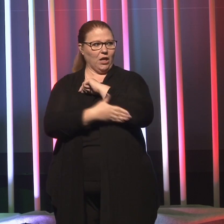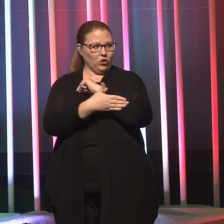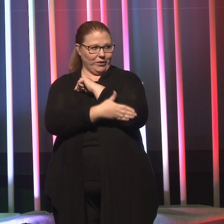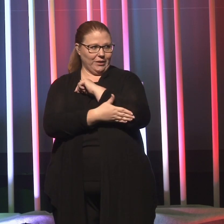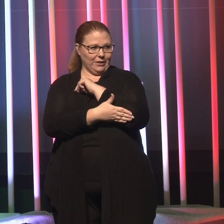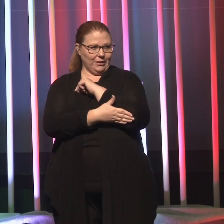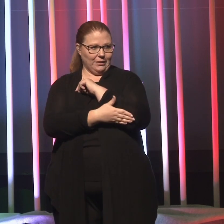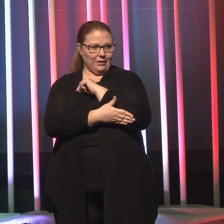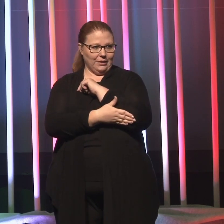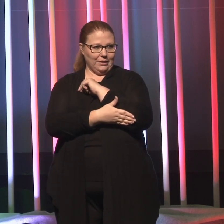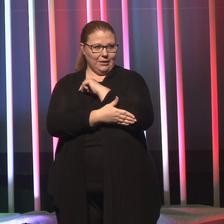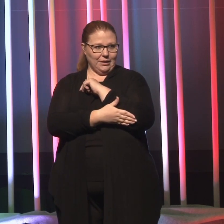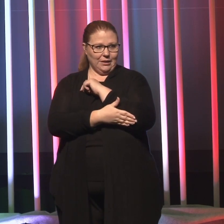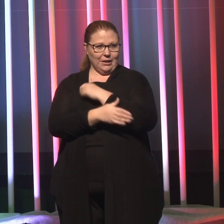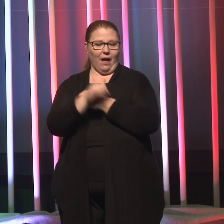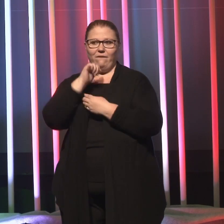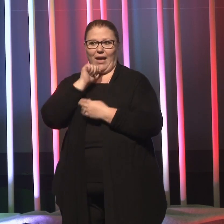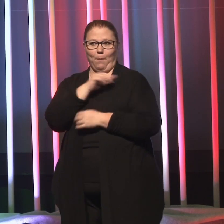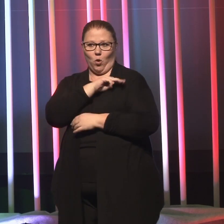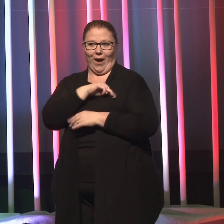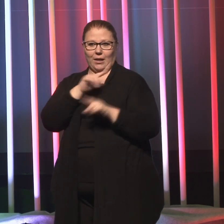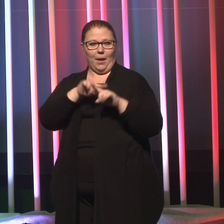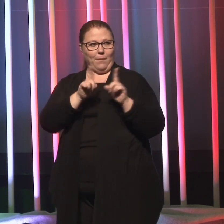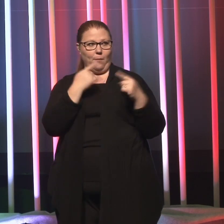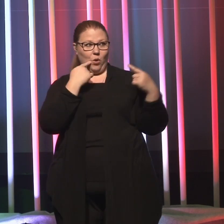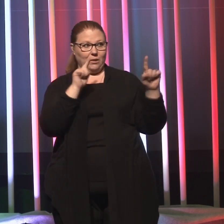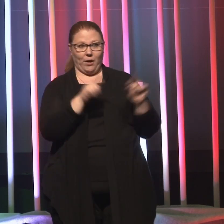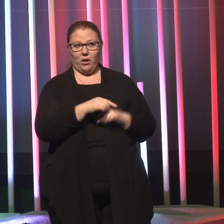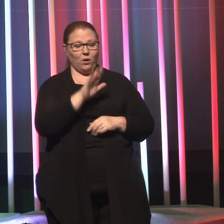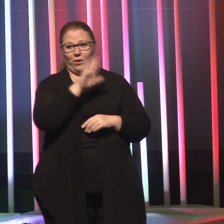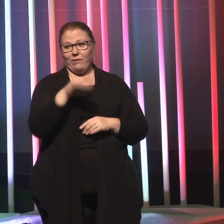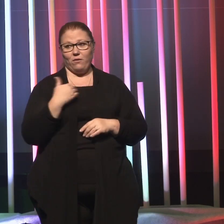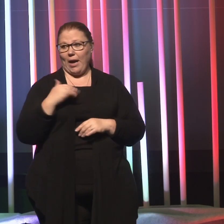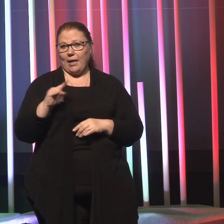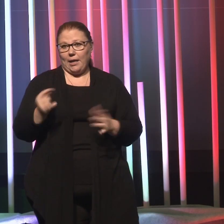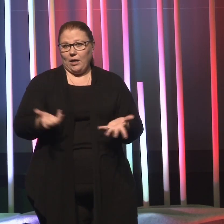country of immorality yet prosperity.